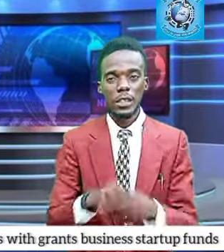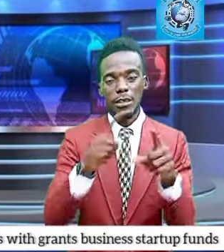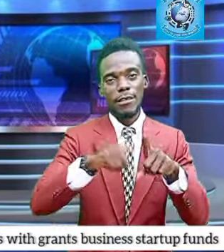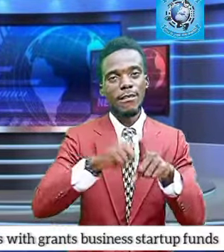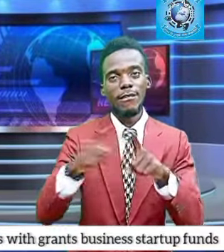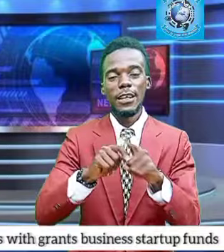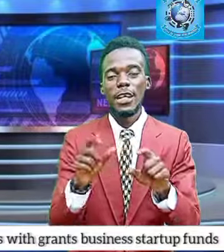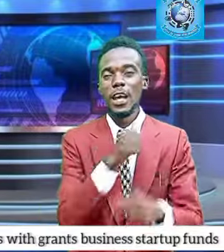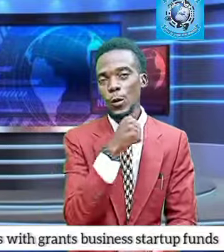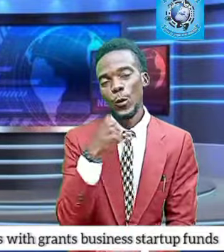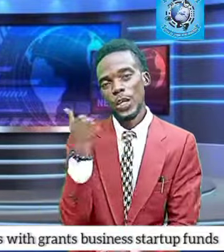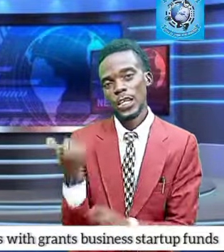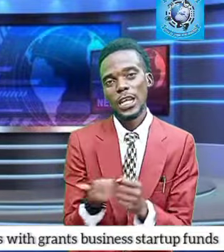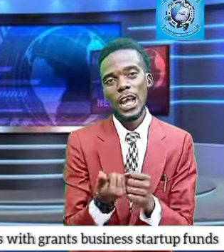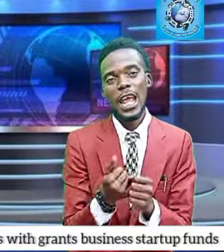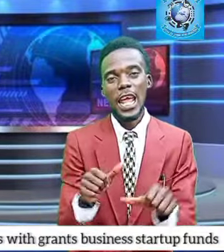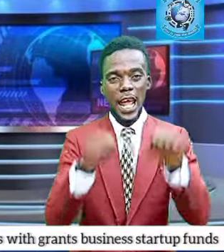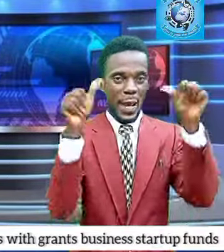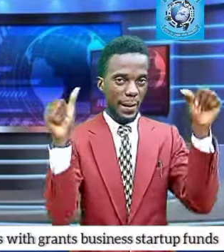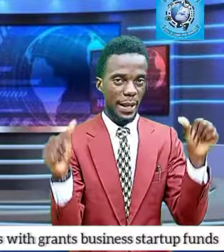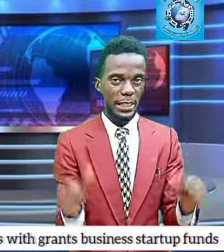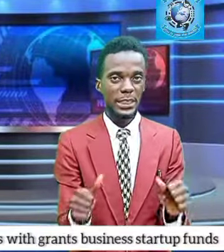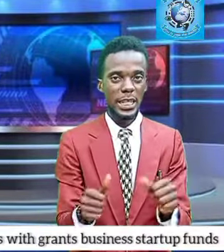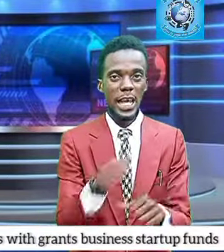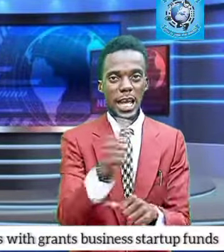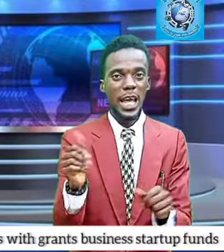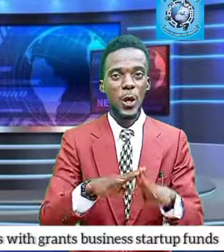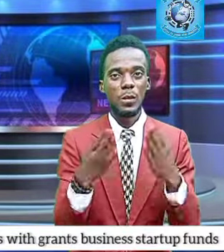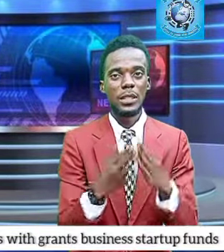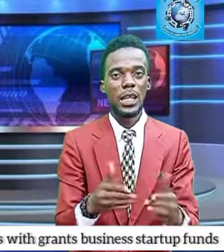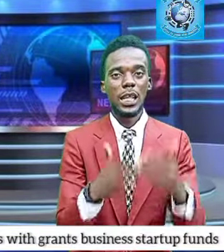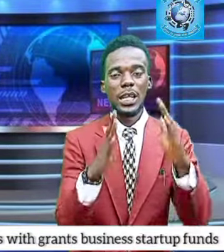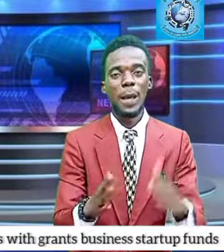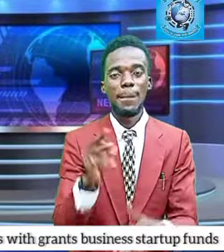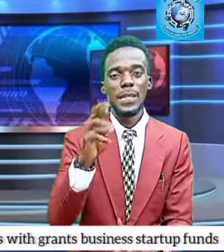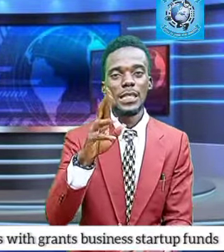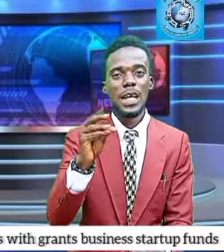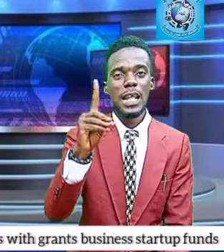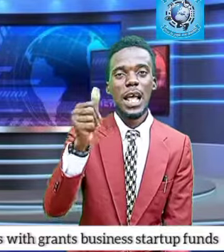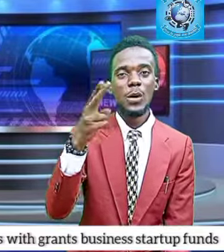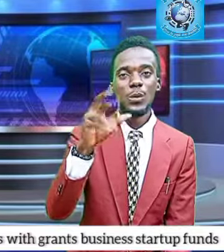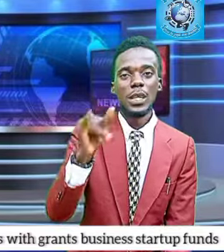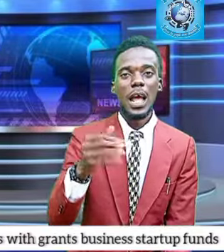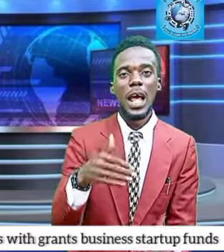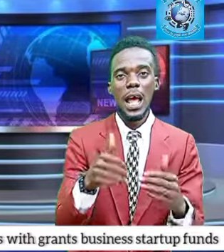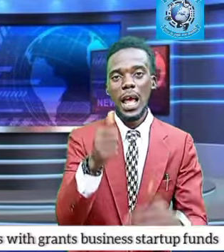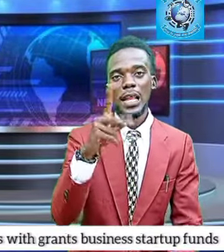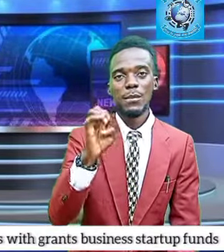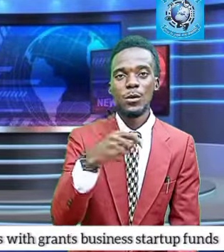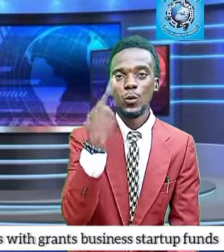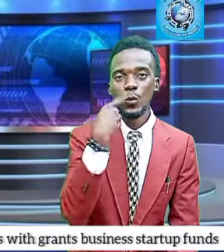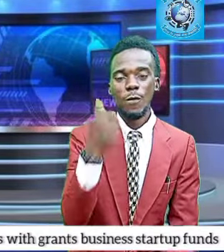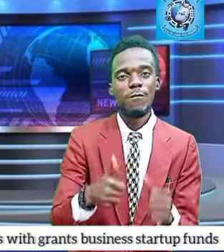agricultural entrepreneurship areas. A community leader, Mr. Dauda Adebisi, who enumerated